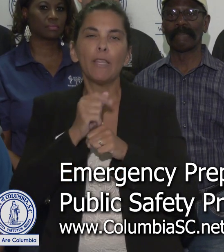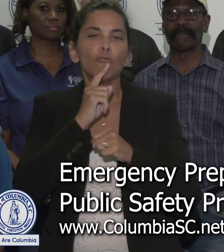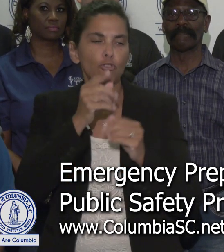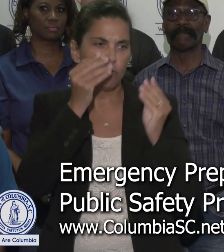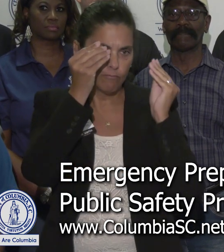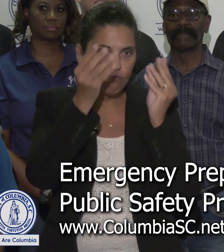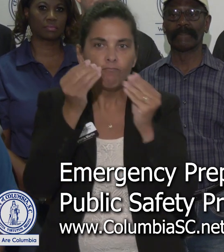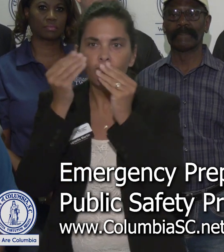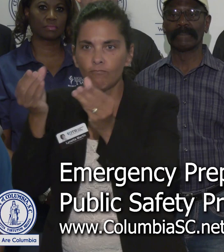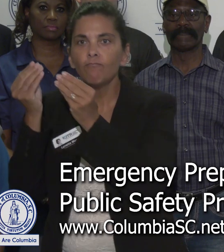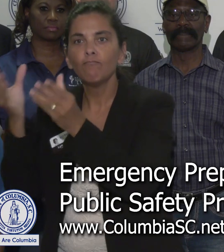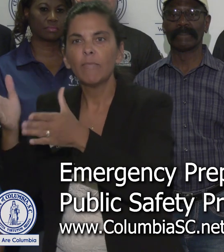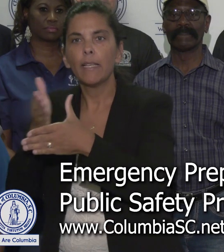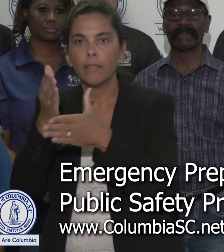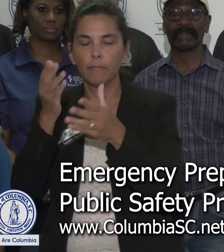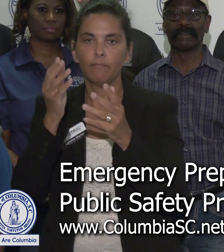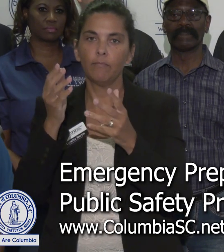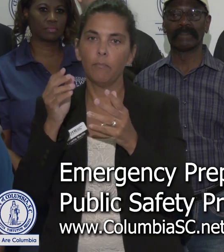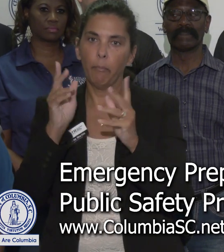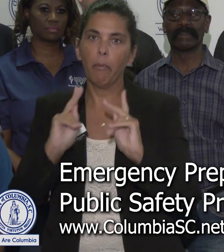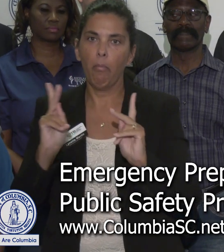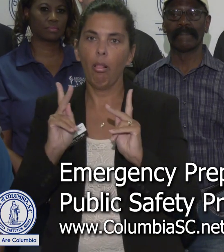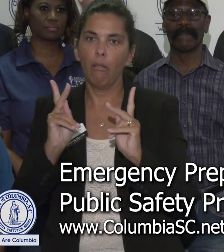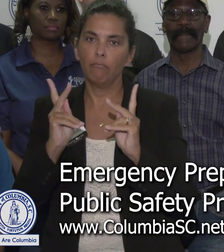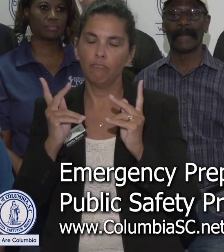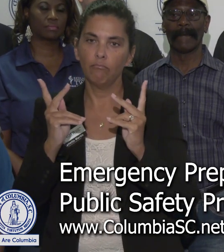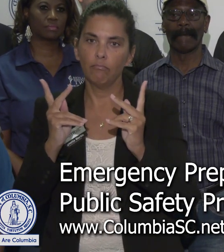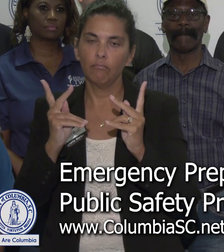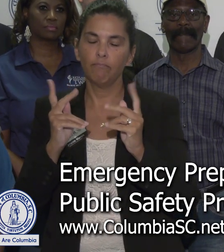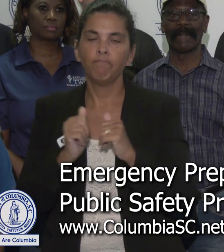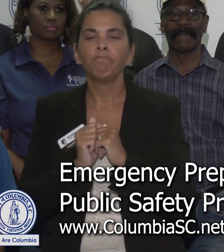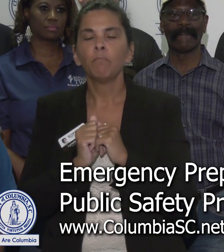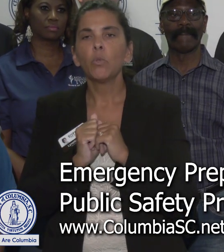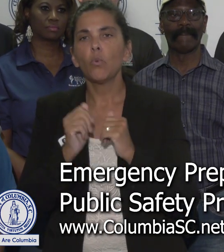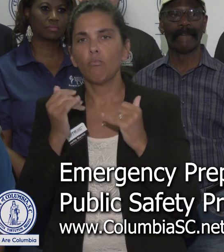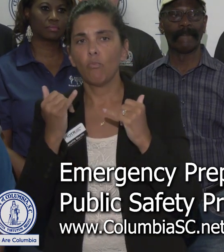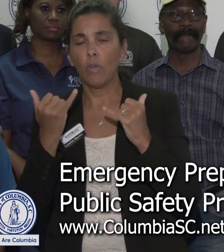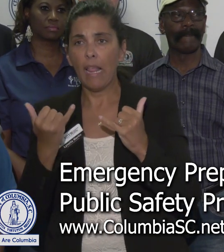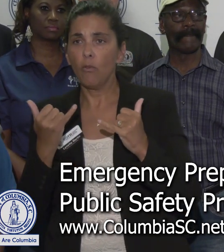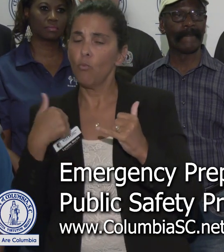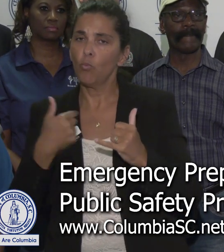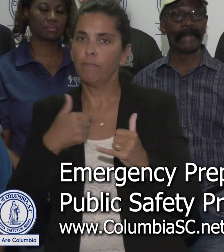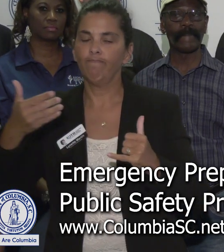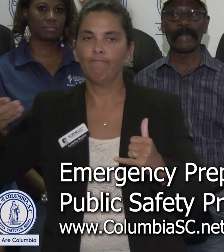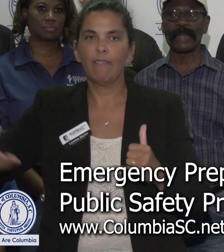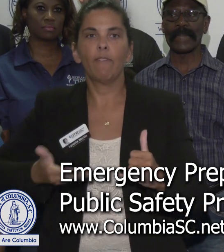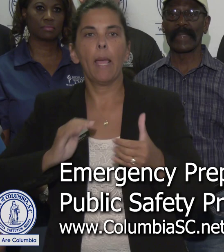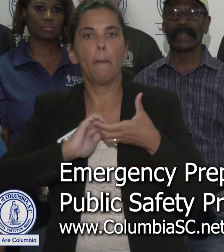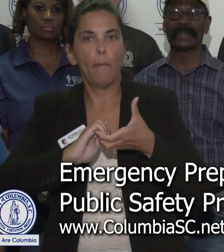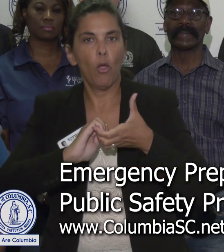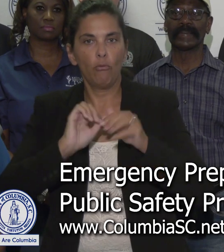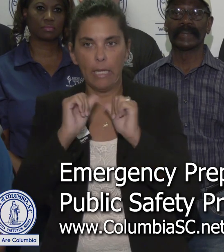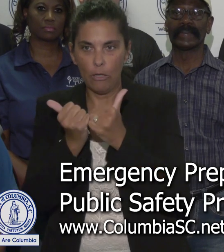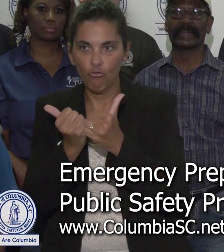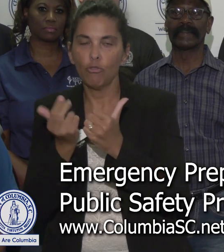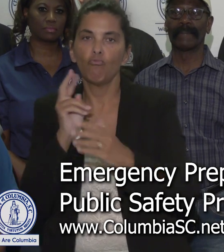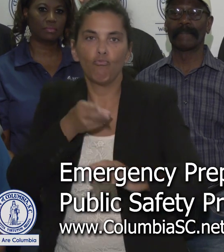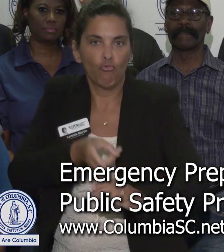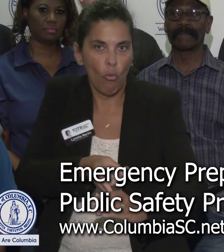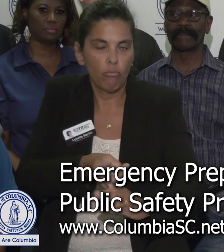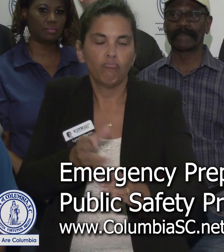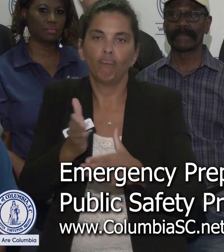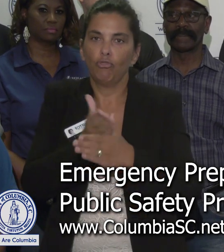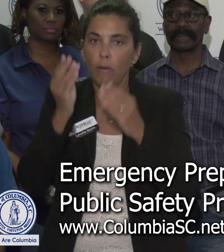information. And so today we just wanted to invite our partner agencies to join us in sharing